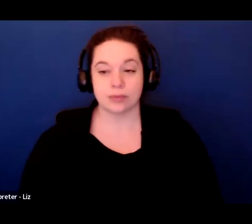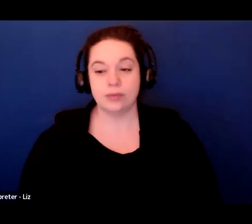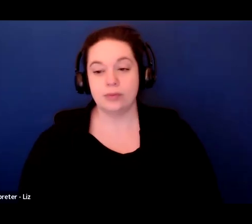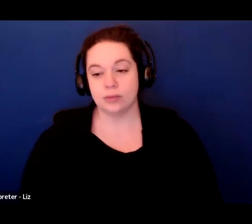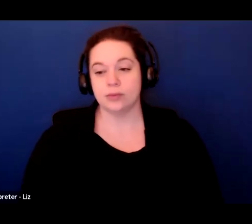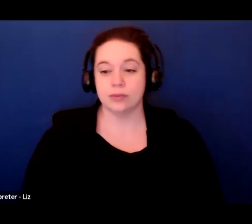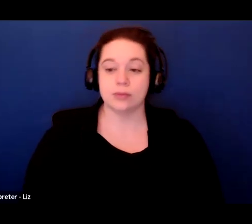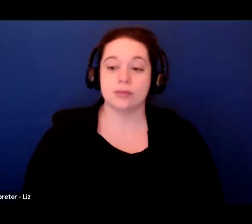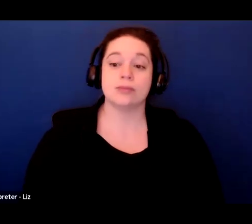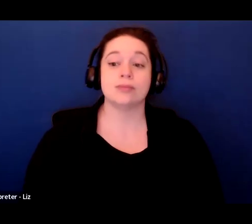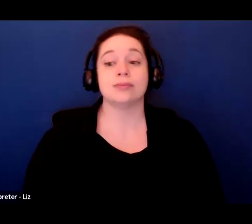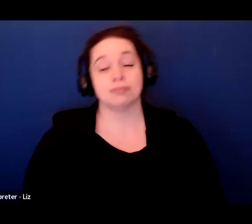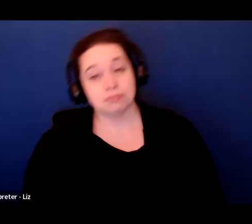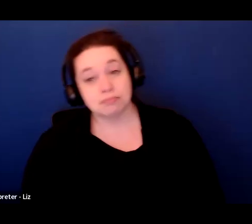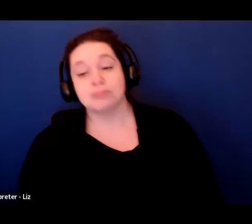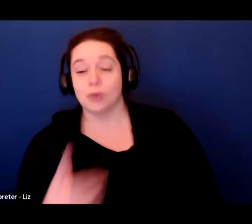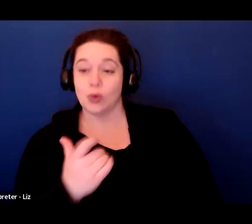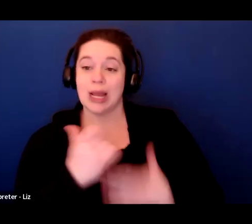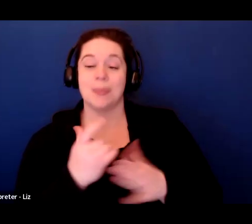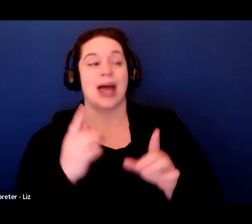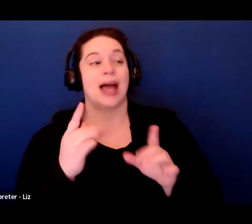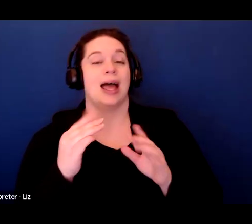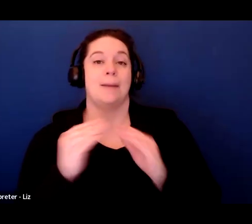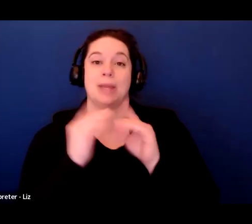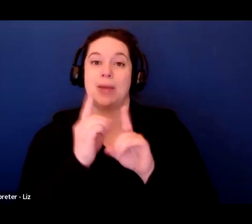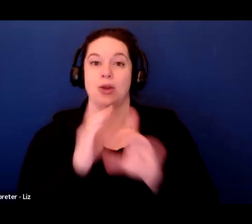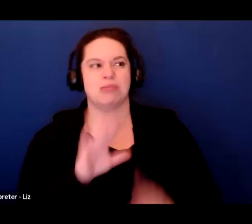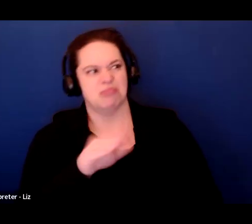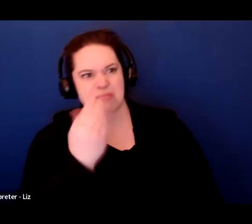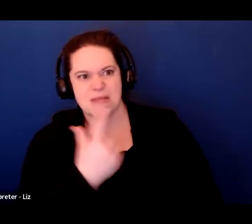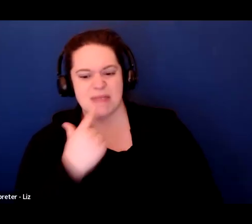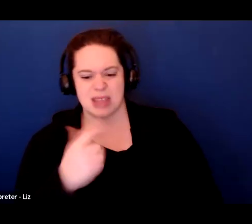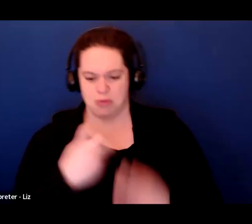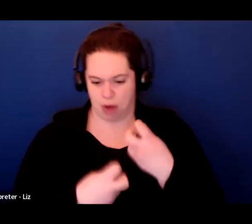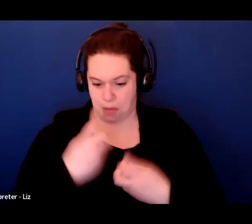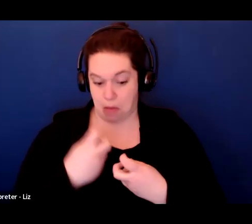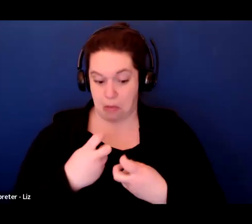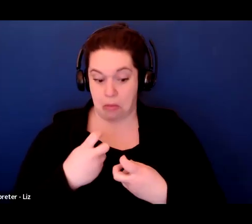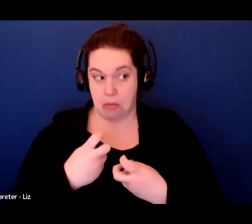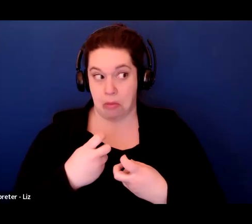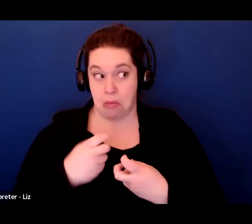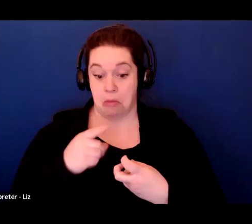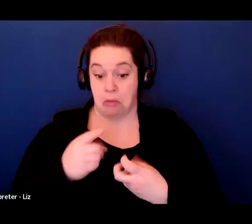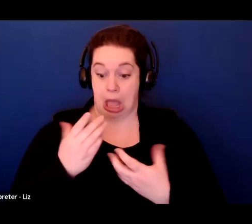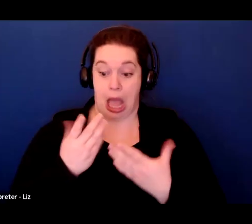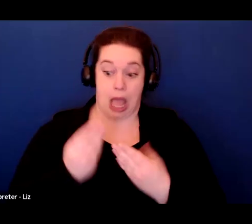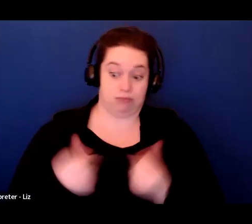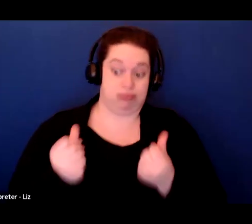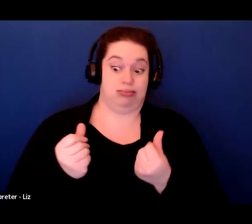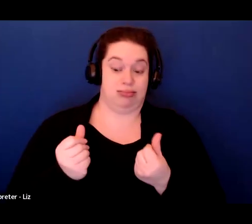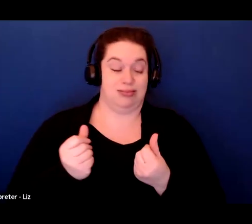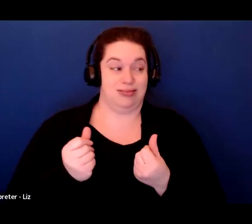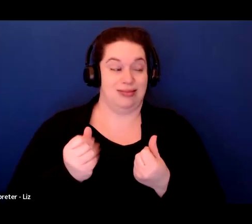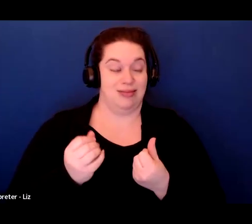You might be able to help the peer mentor and say, "Hey, I ran into this problem. This is what I did." They'll put that in their peer mentor memory bank,